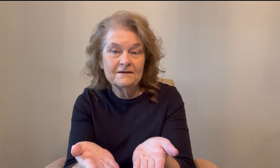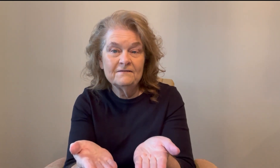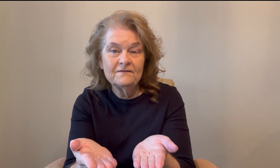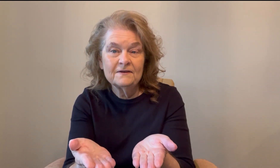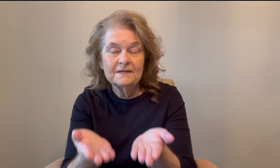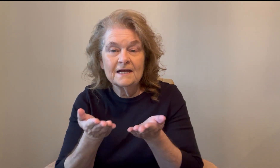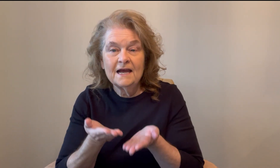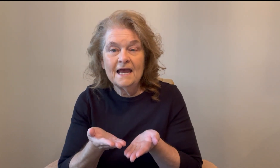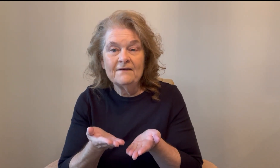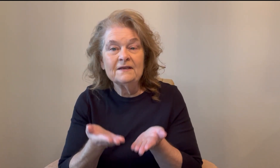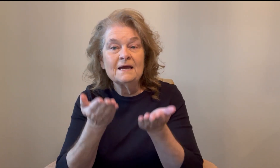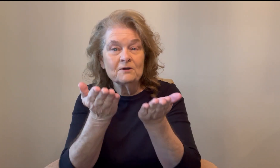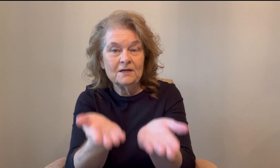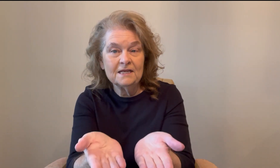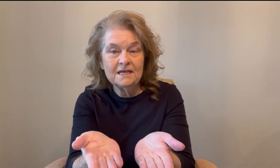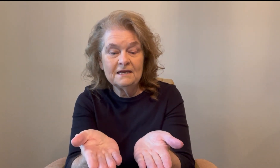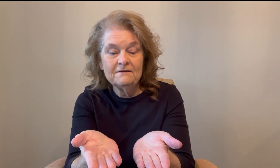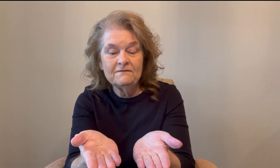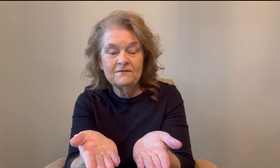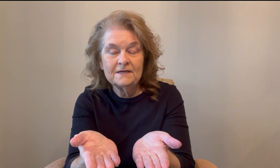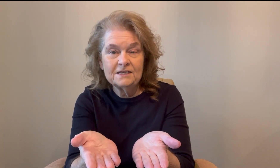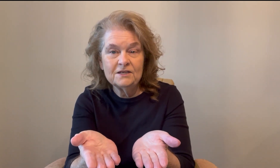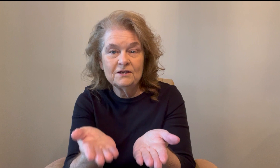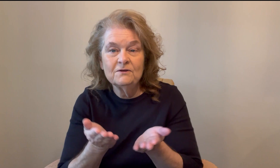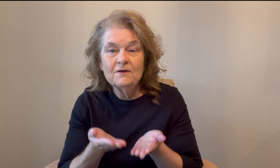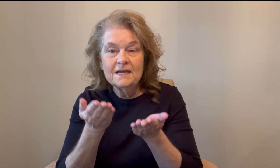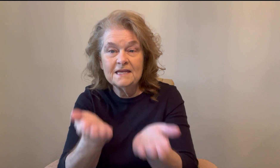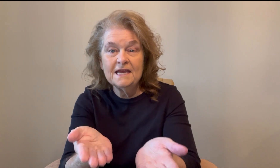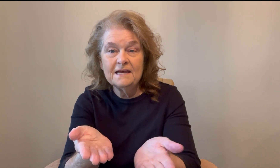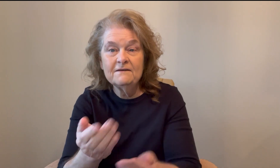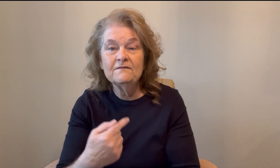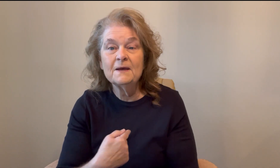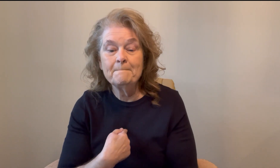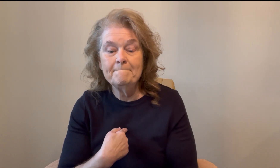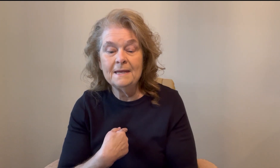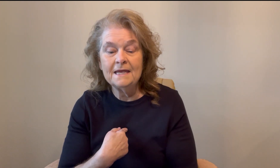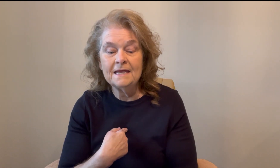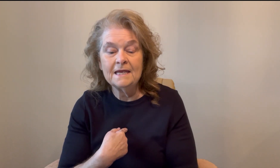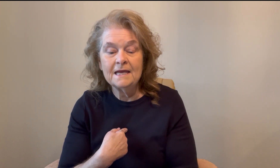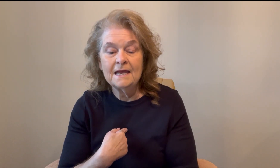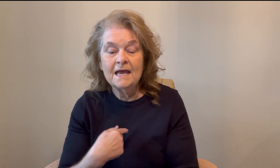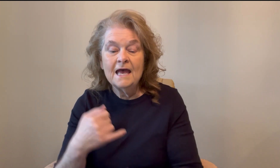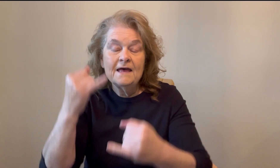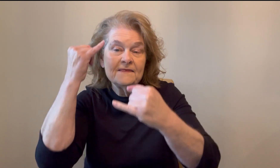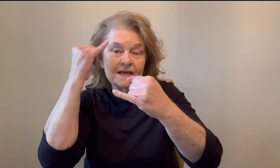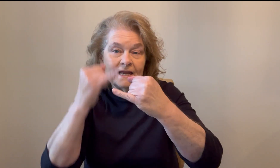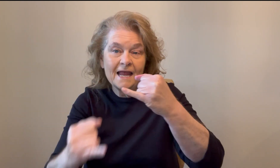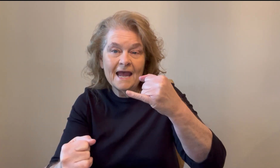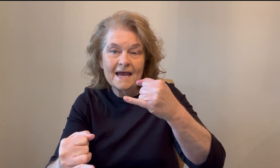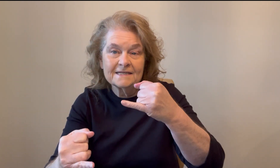Give, like I have it, I'm going to give to you. Give me the last,